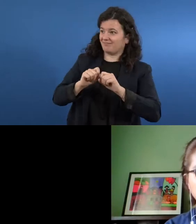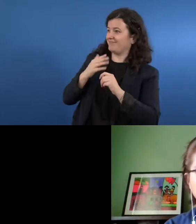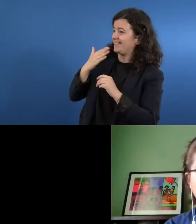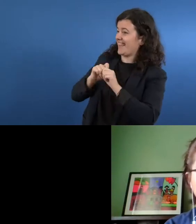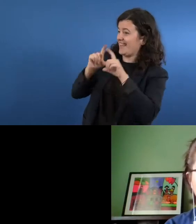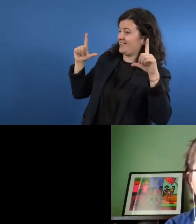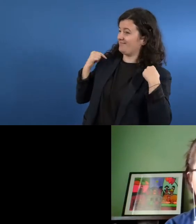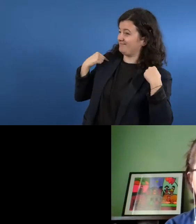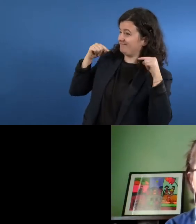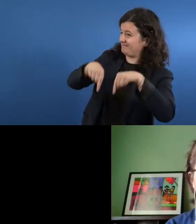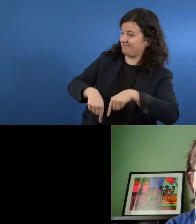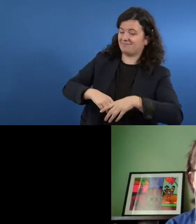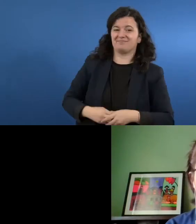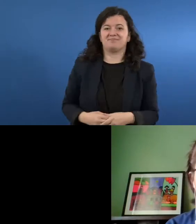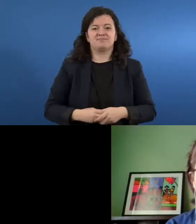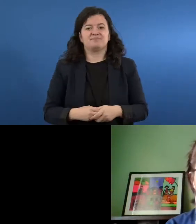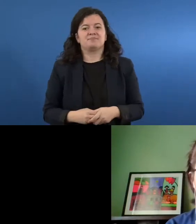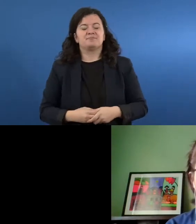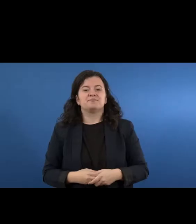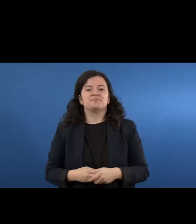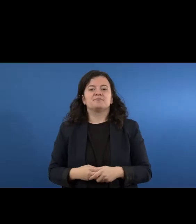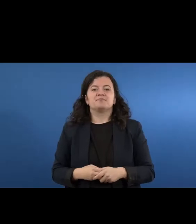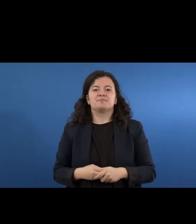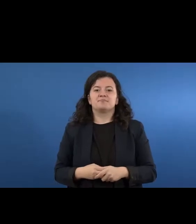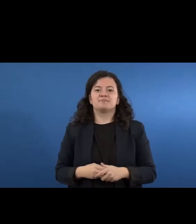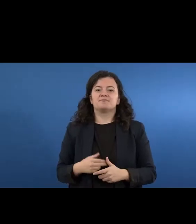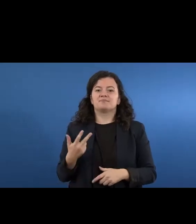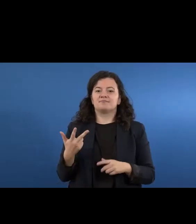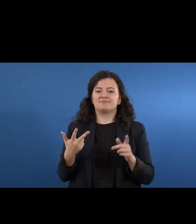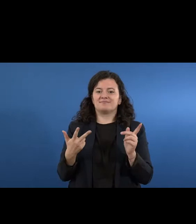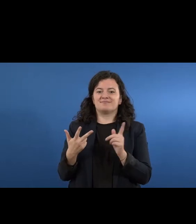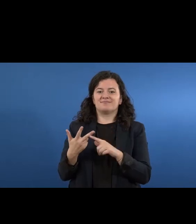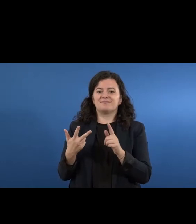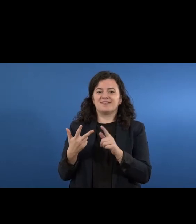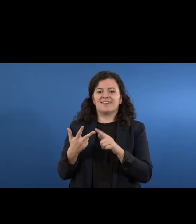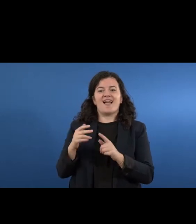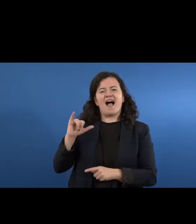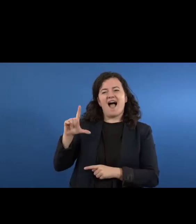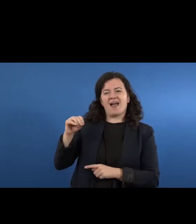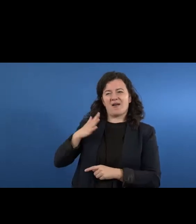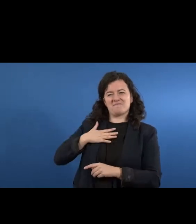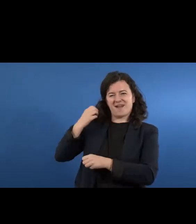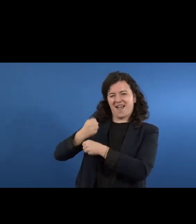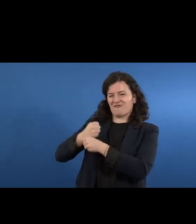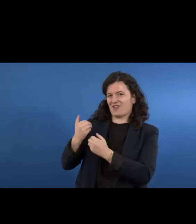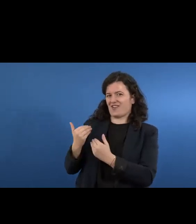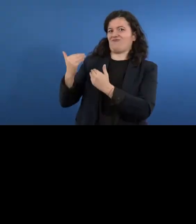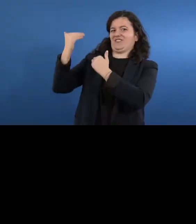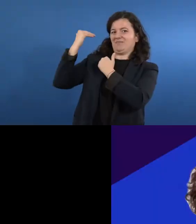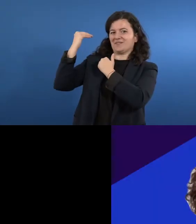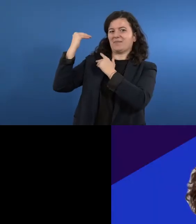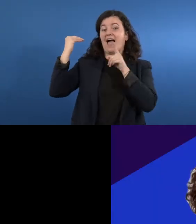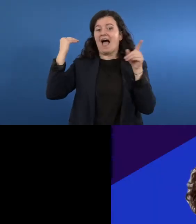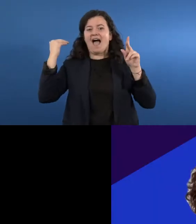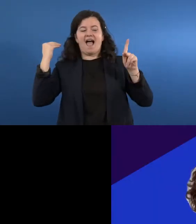Then to try to get a little bit closer to where I am in the ILO, we have Karine